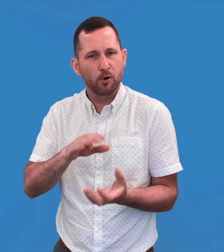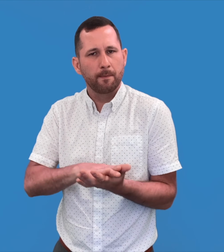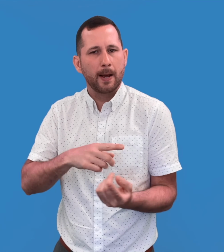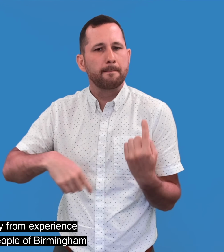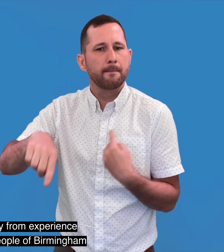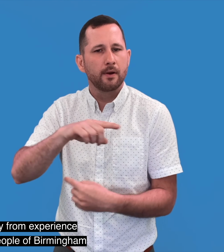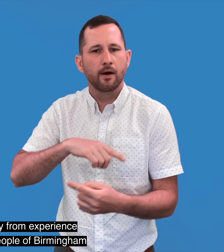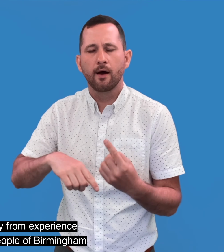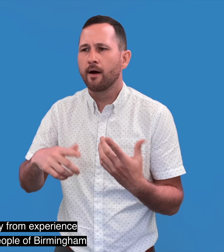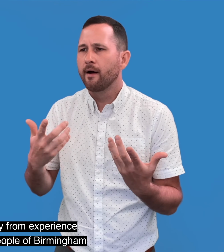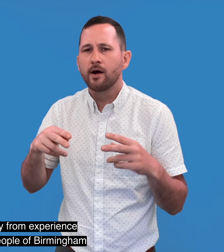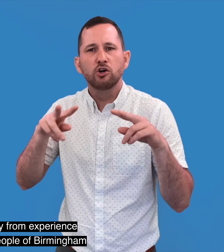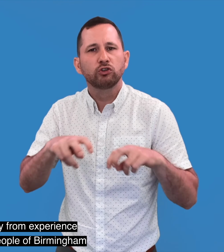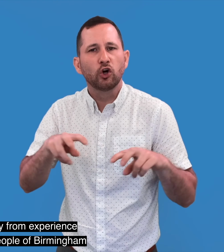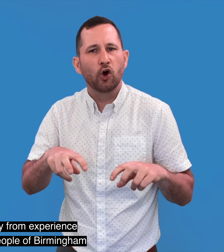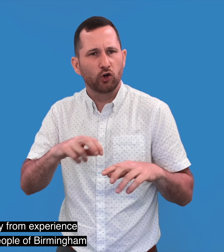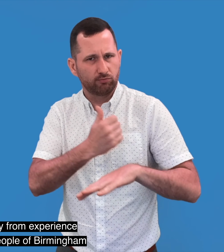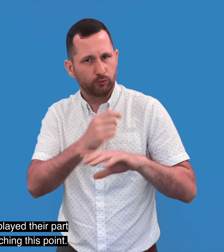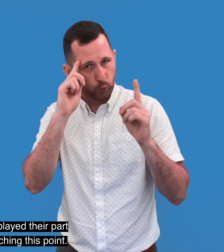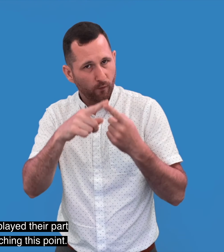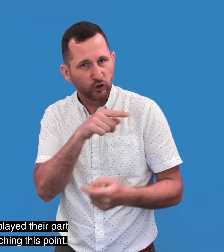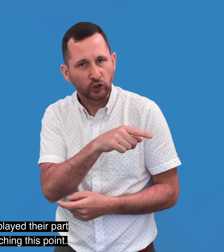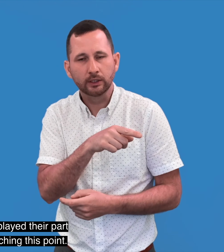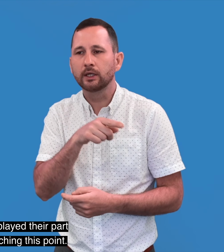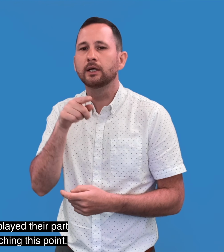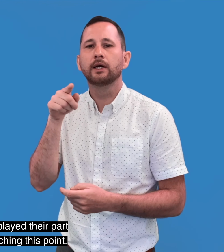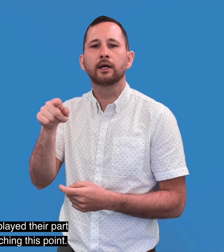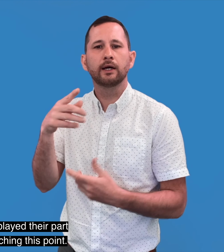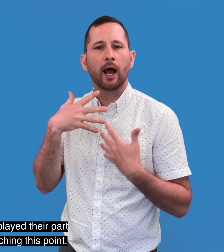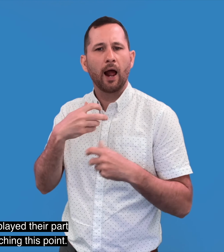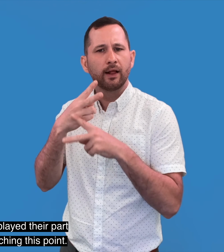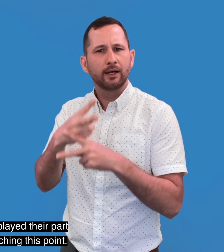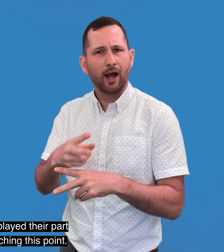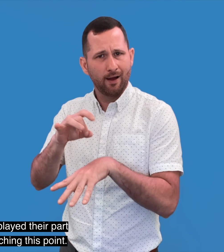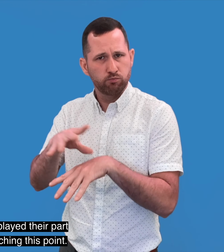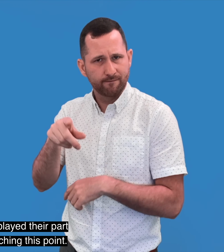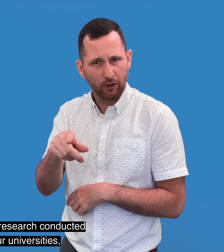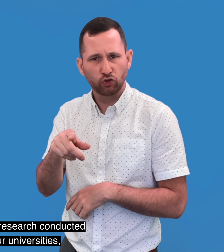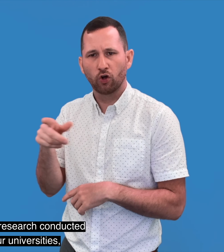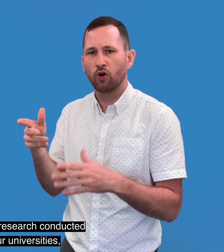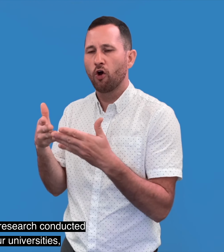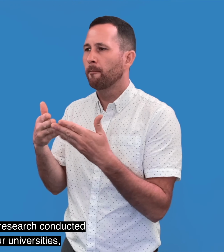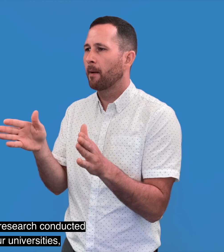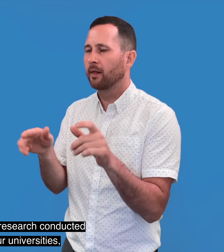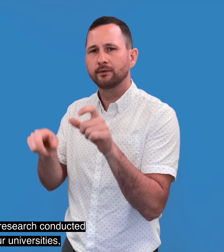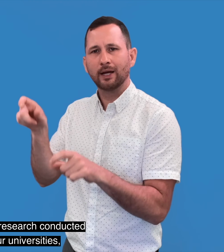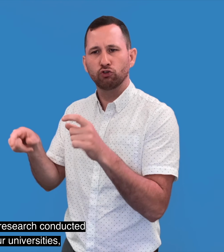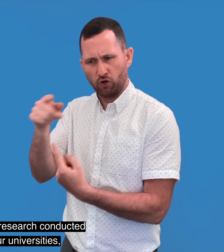I can say from experience that people of Birmingham have played their part in reaching this point. From the research conducted in universities,